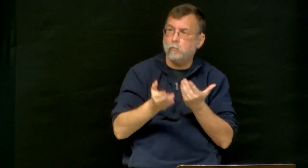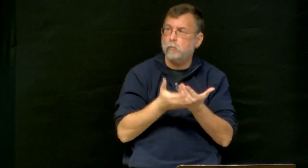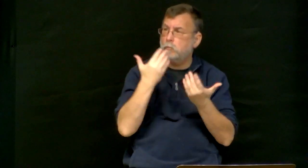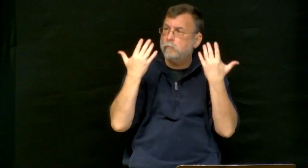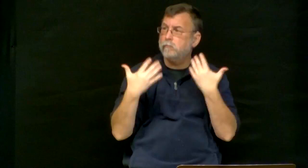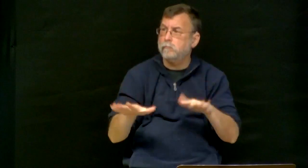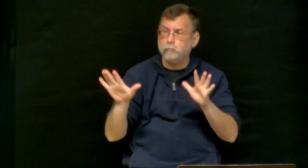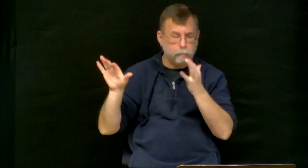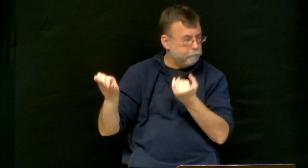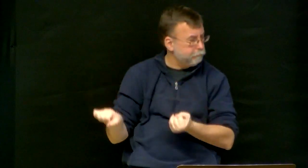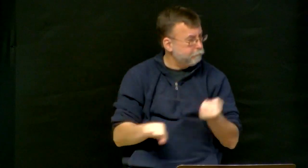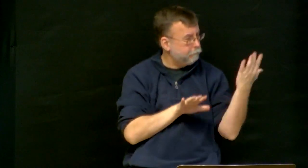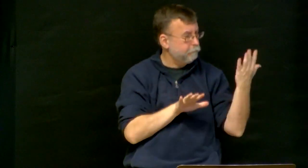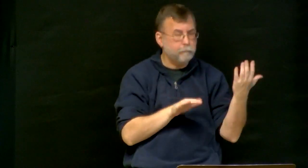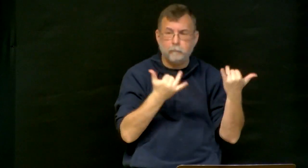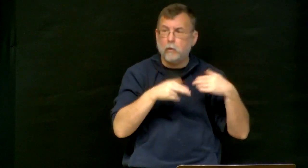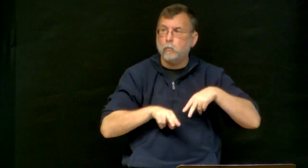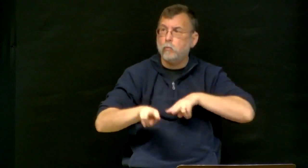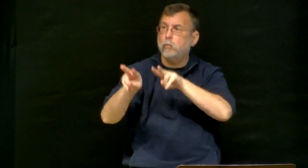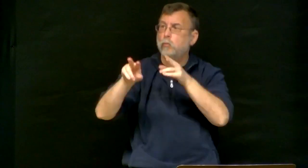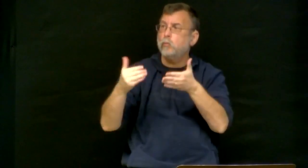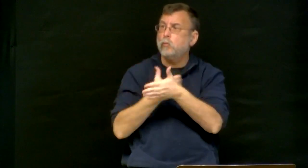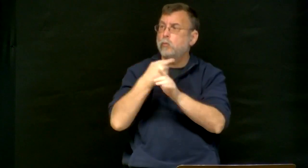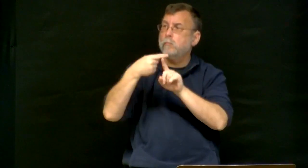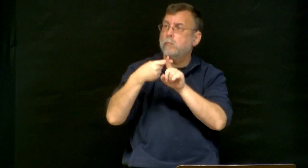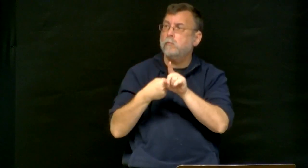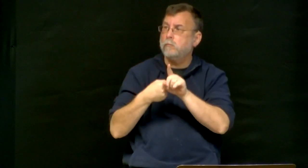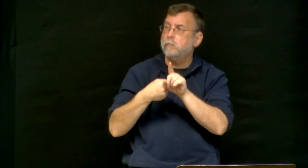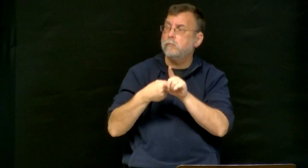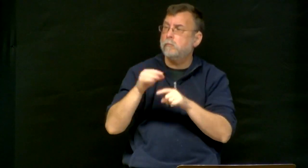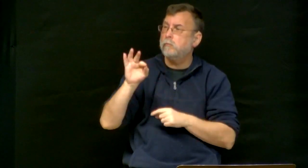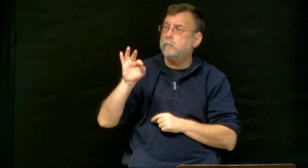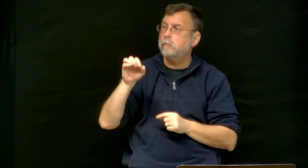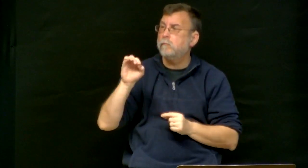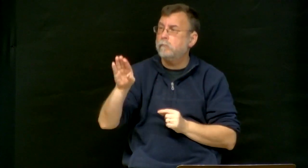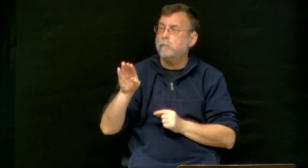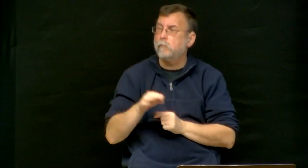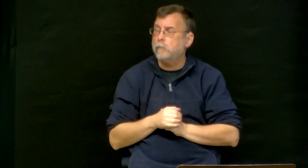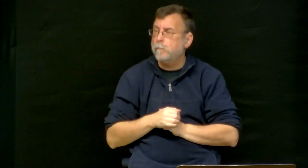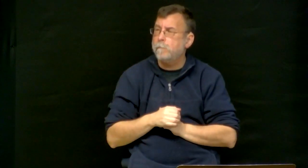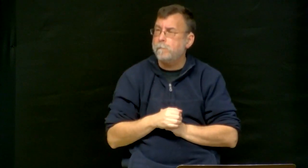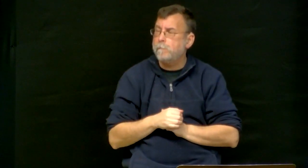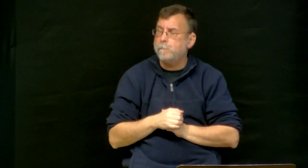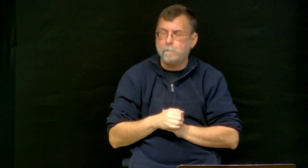This month of January is almost done, and now we look forward to the next month, to February.